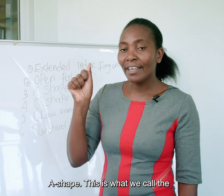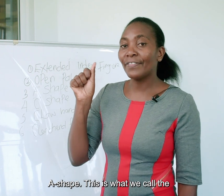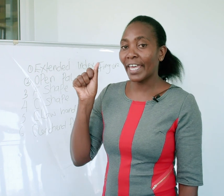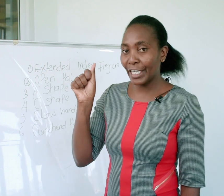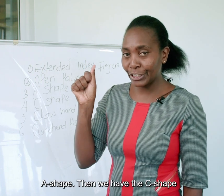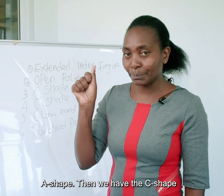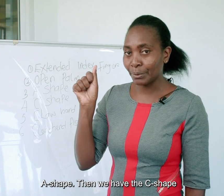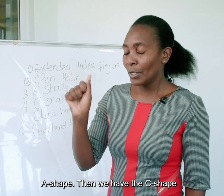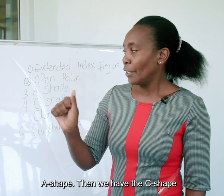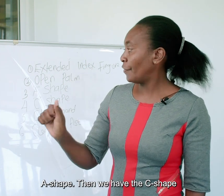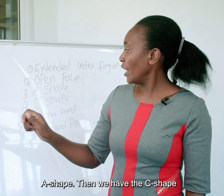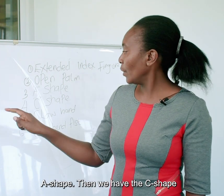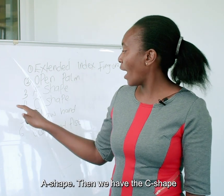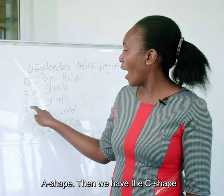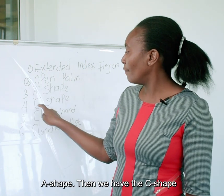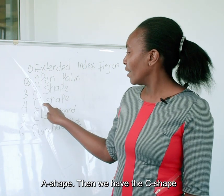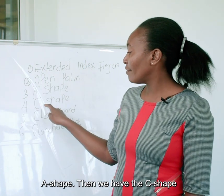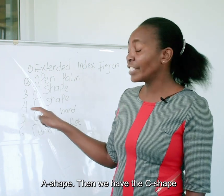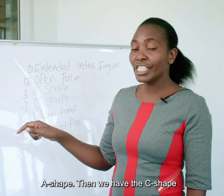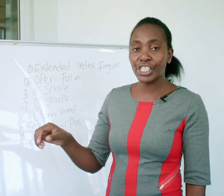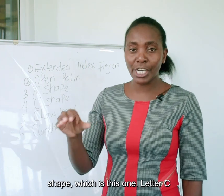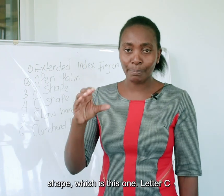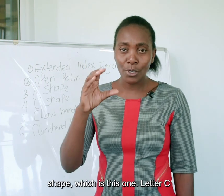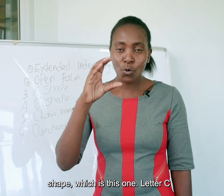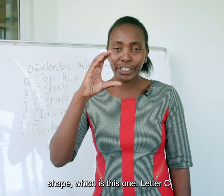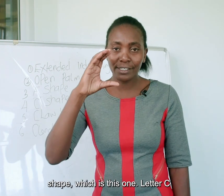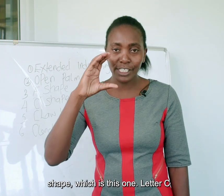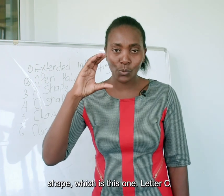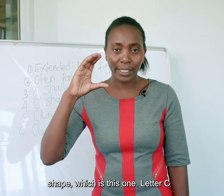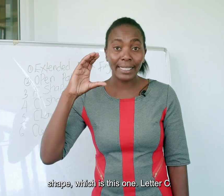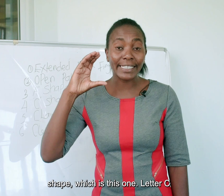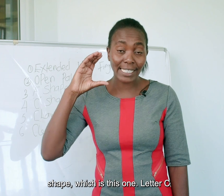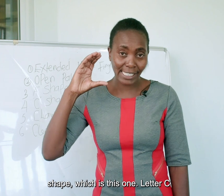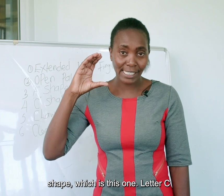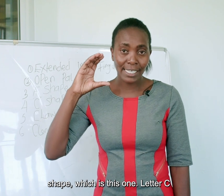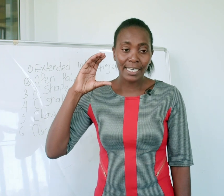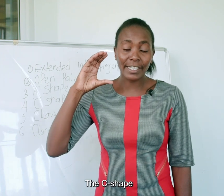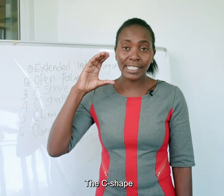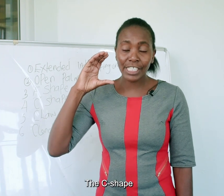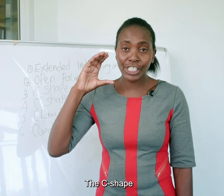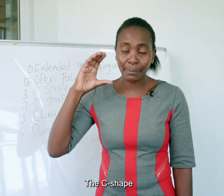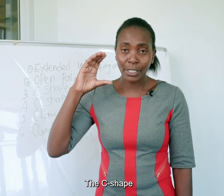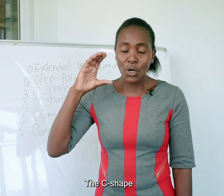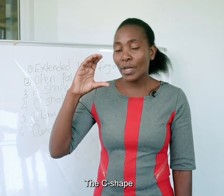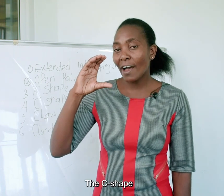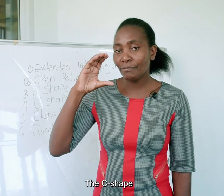the A shape. Then we have the C shape, which is this one. Let us see. The C shape. We have